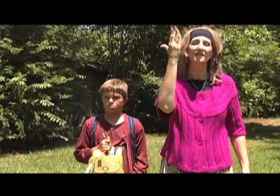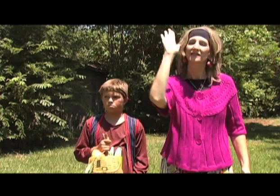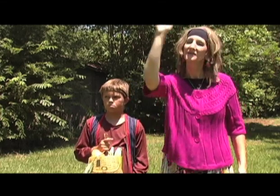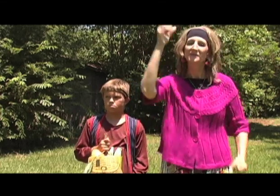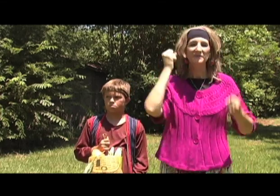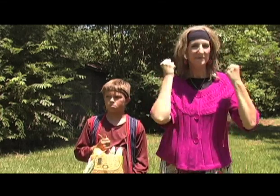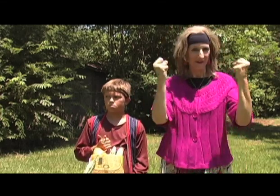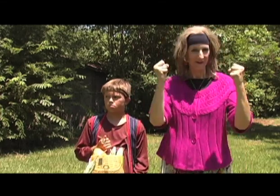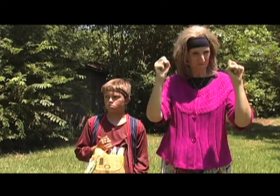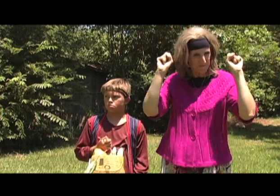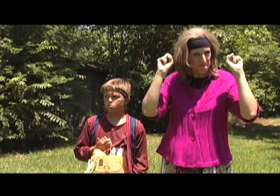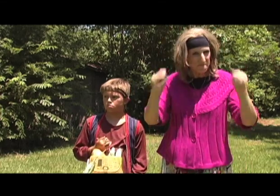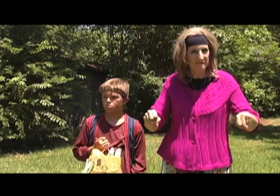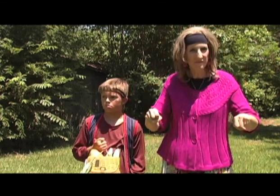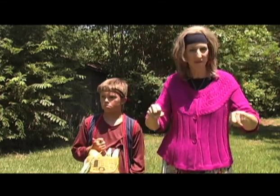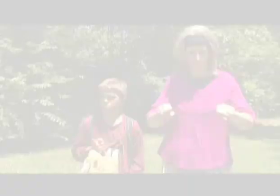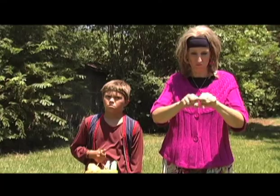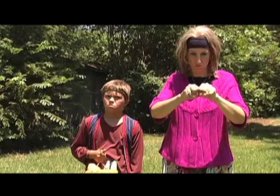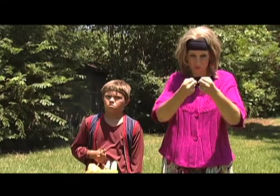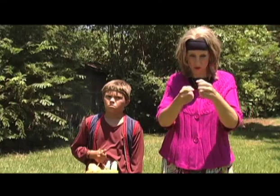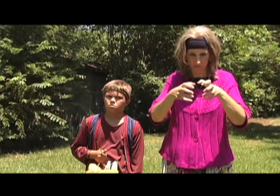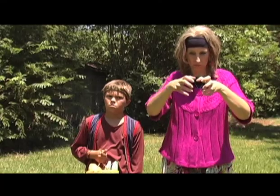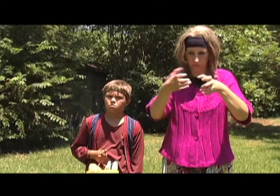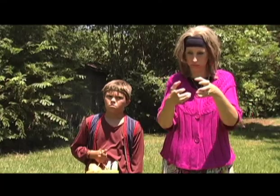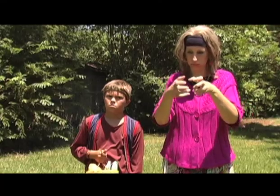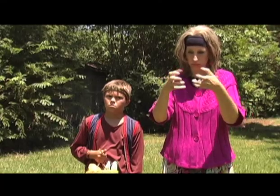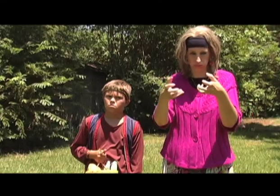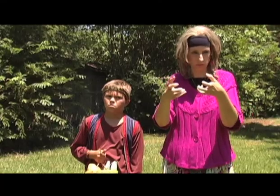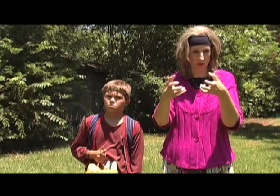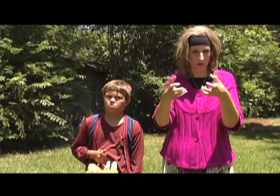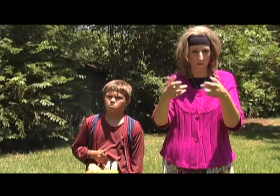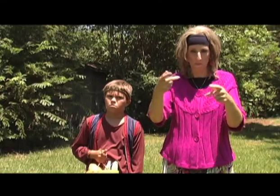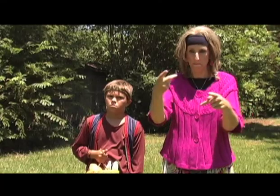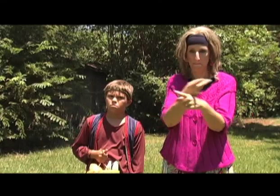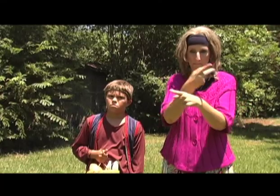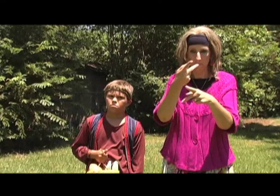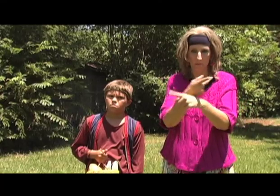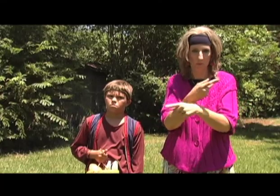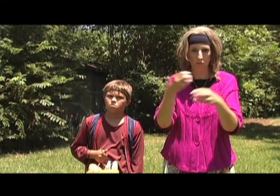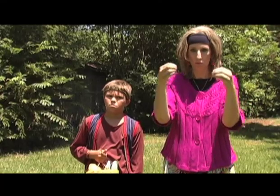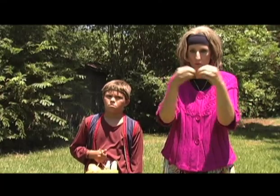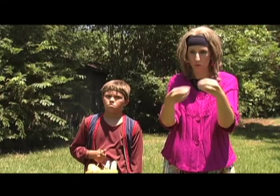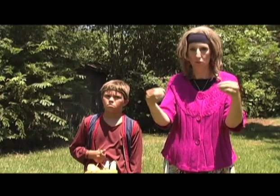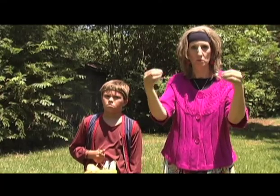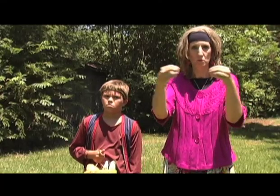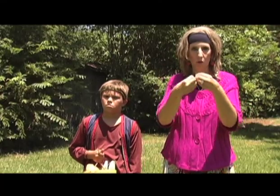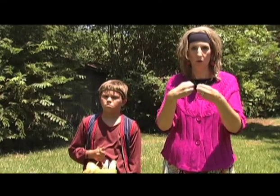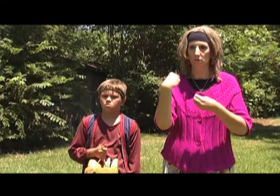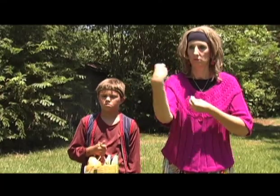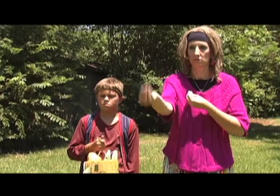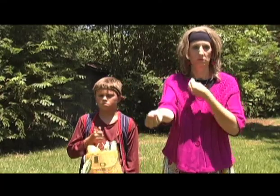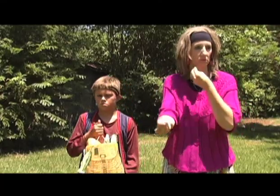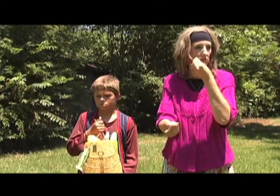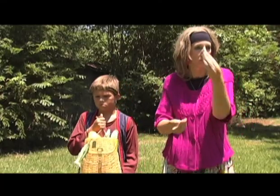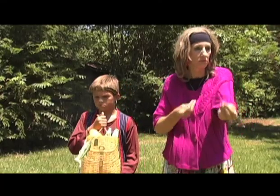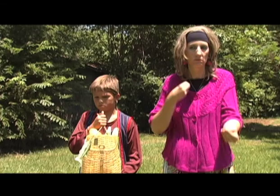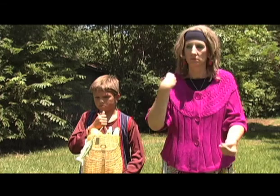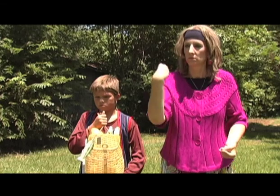mighty God, and His power can do that. He can break the bread and multiply it. He can make more and more and more that can